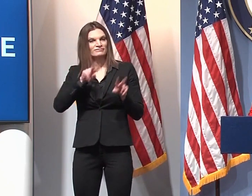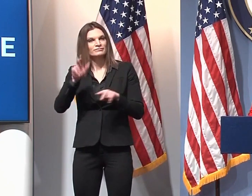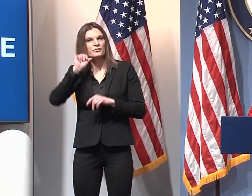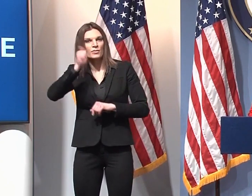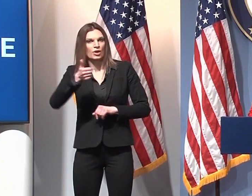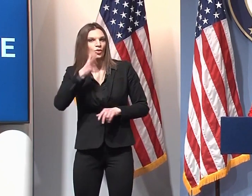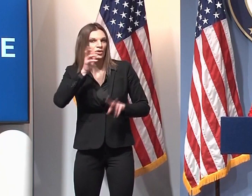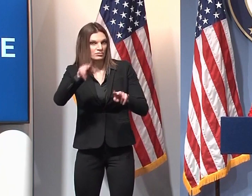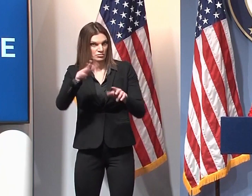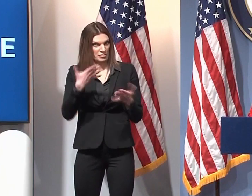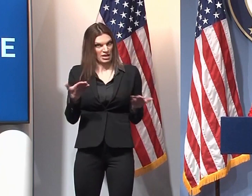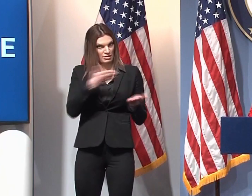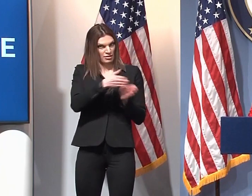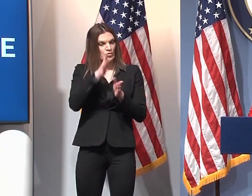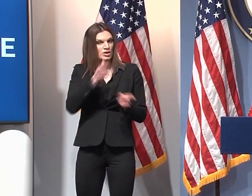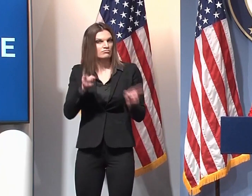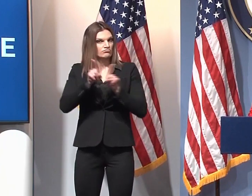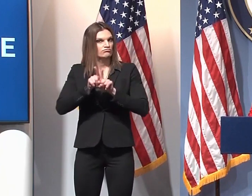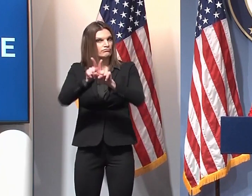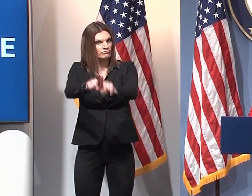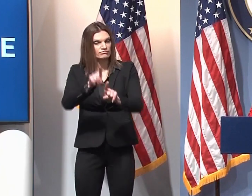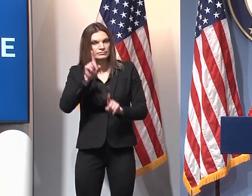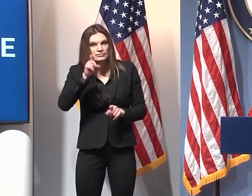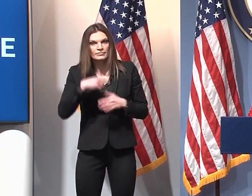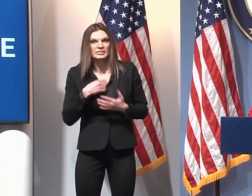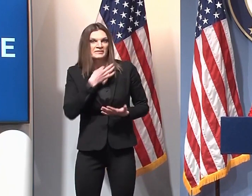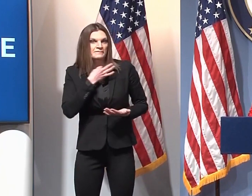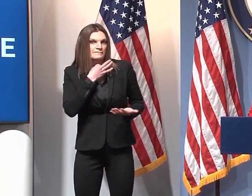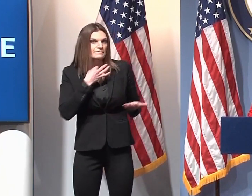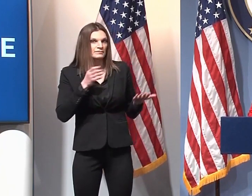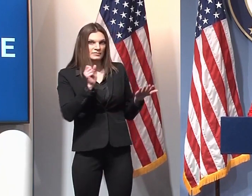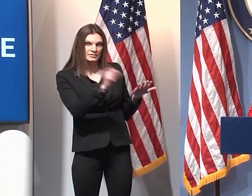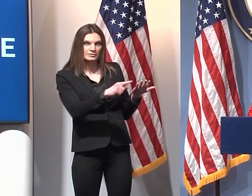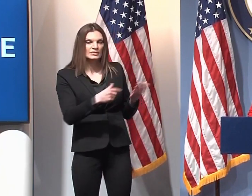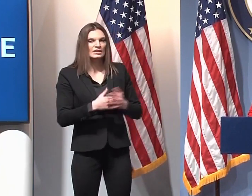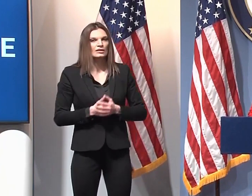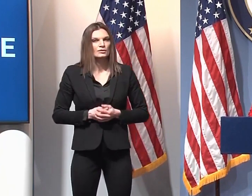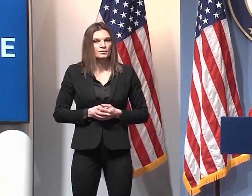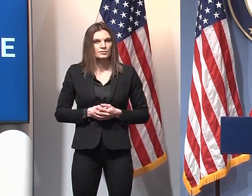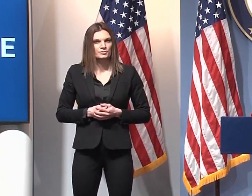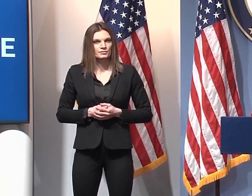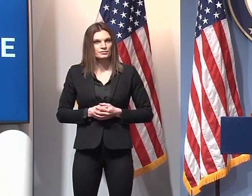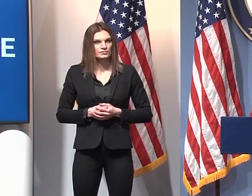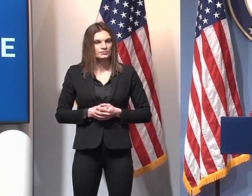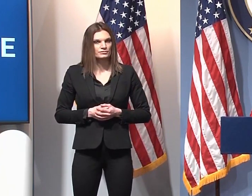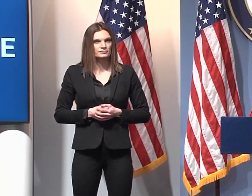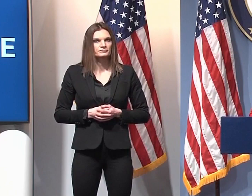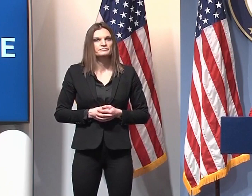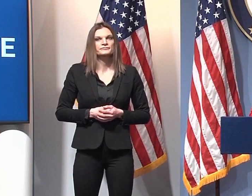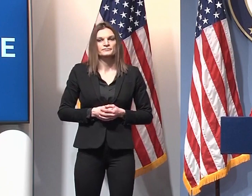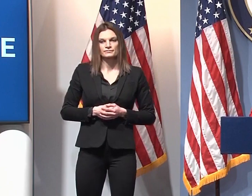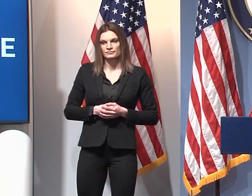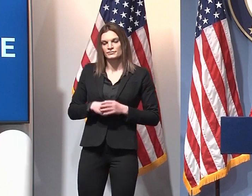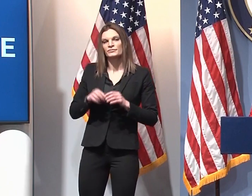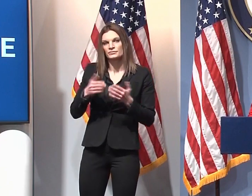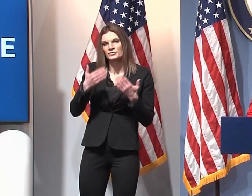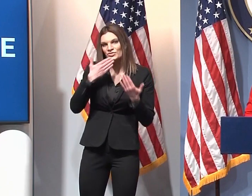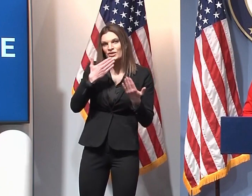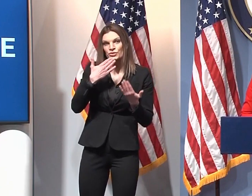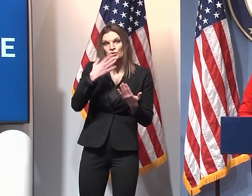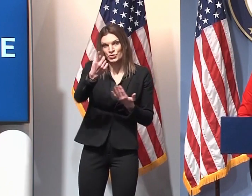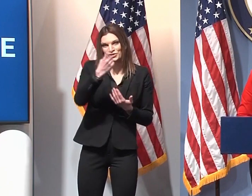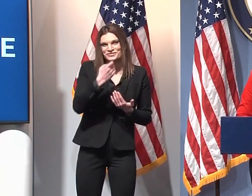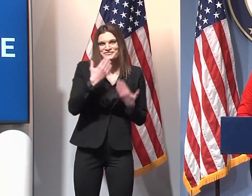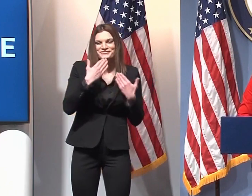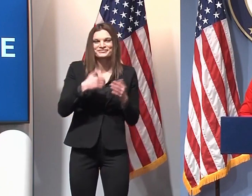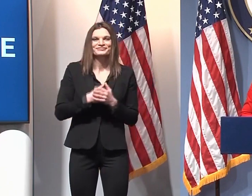tomorrow, and also what you're hoping to hear from him on his visit to Michigan. Yeah, so thanks, Emily, for the question. You